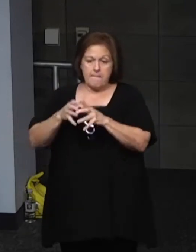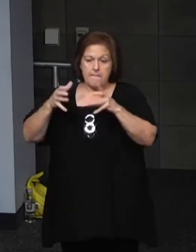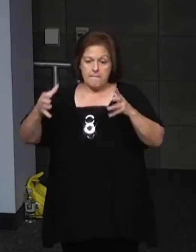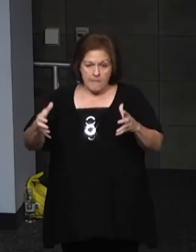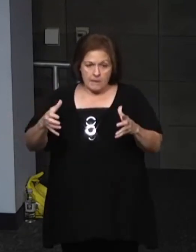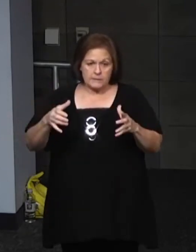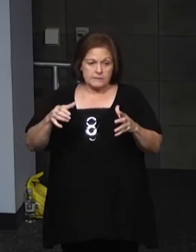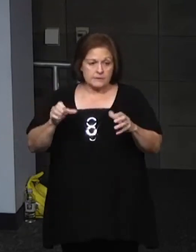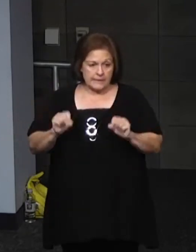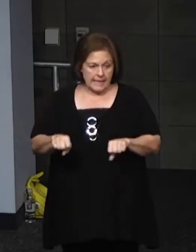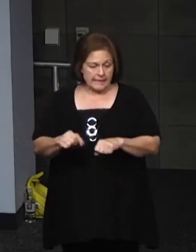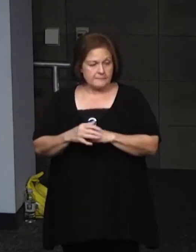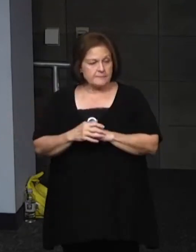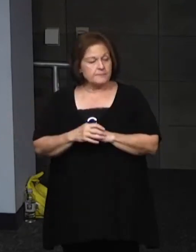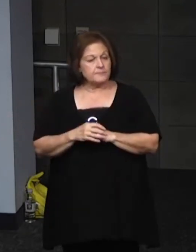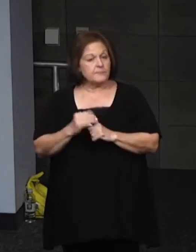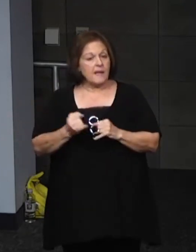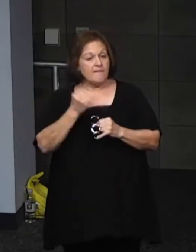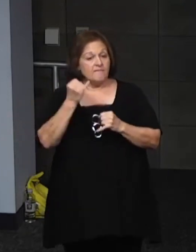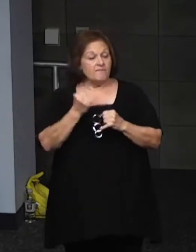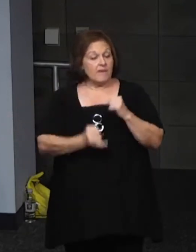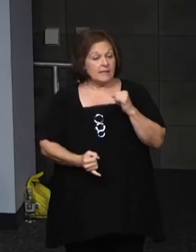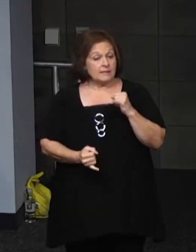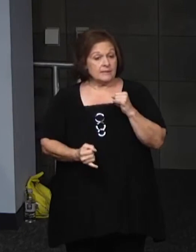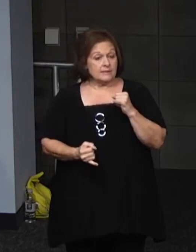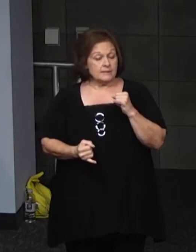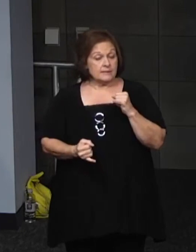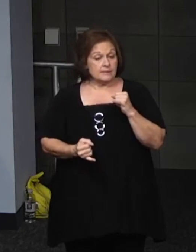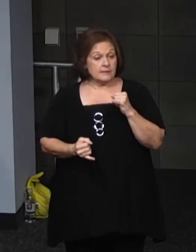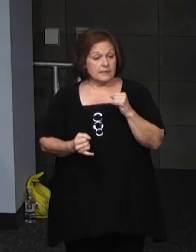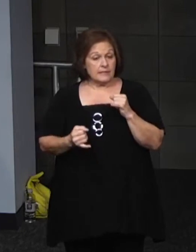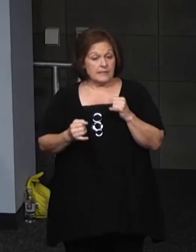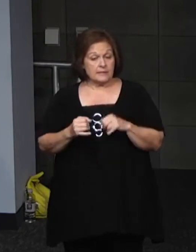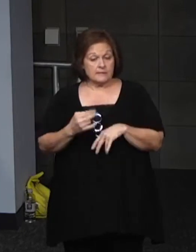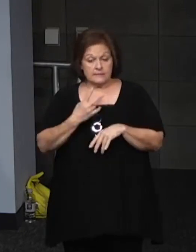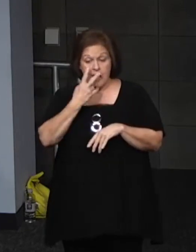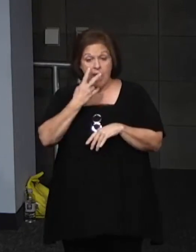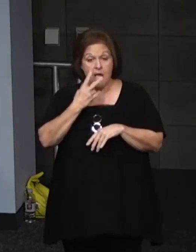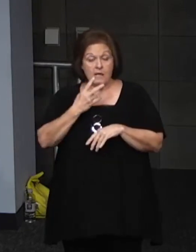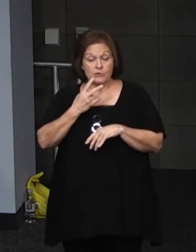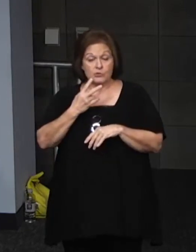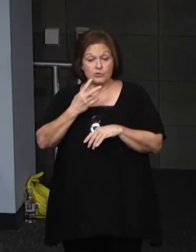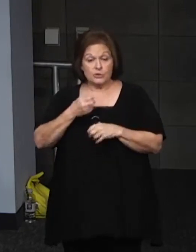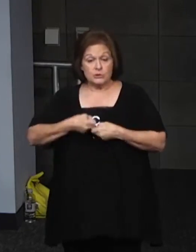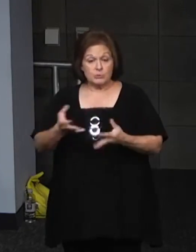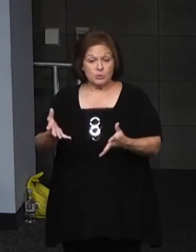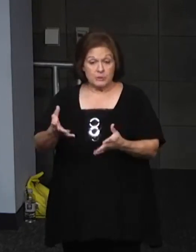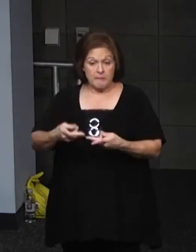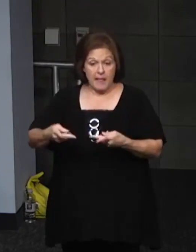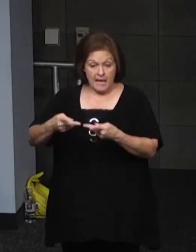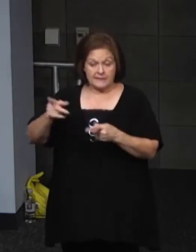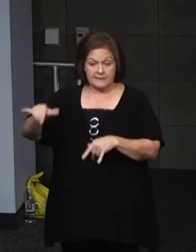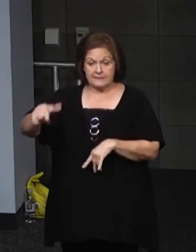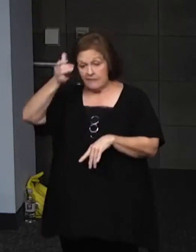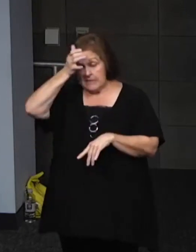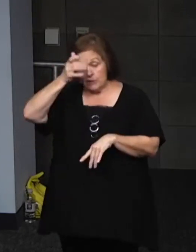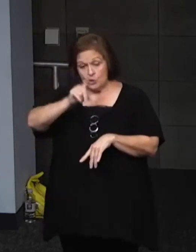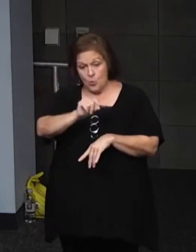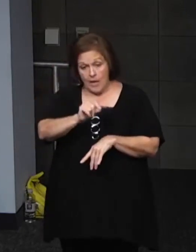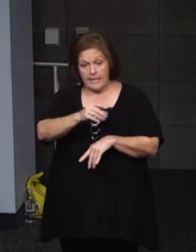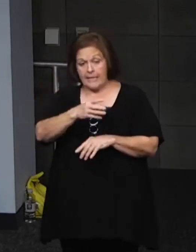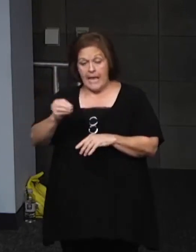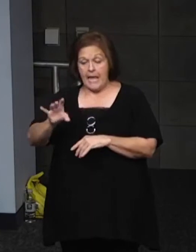possible. Finally, just a reminder, as oxygen distribution sites are continuing at Fire Station 20 and Fire